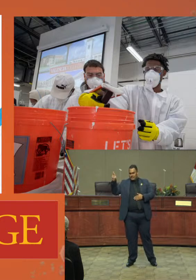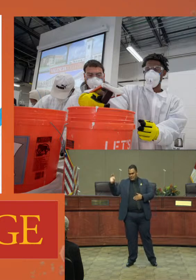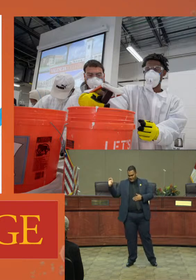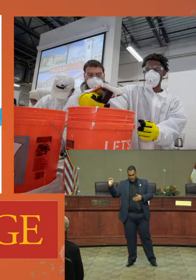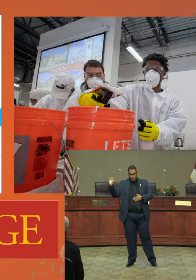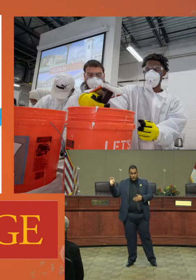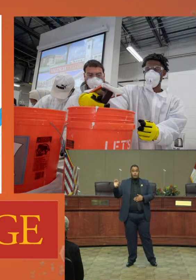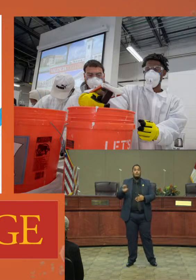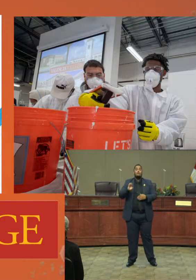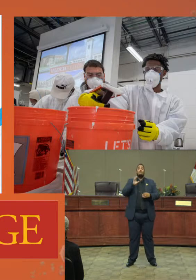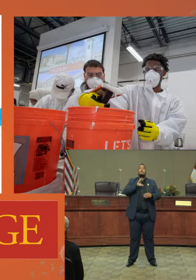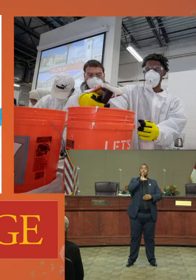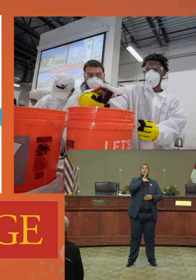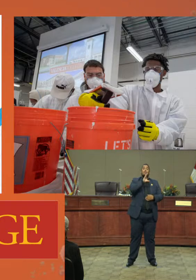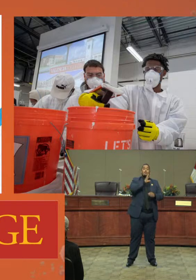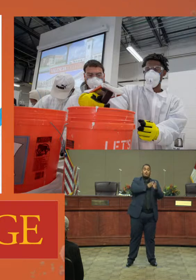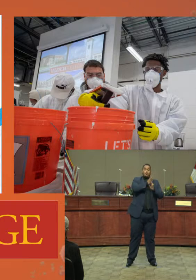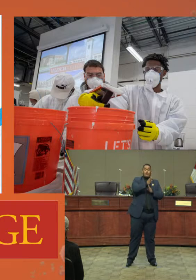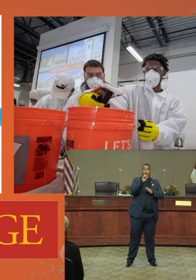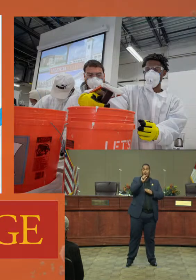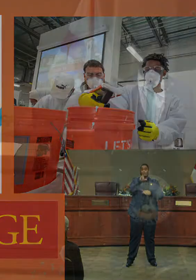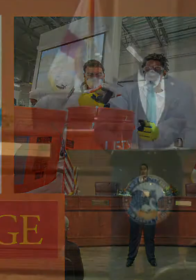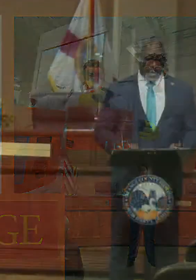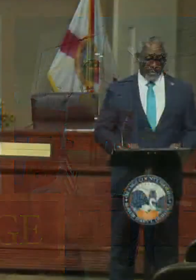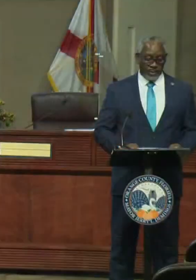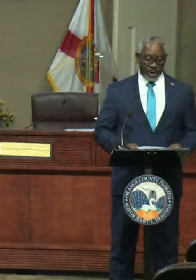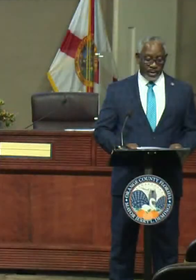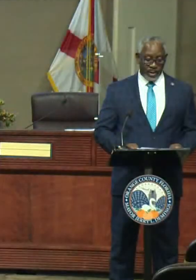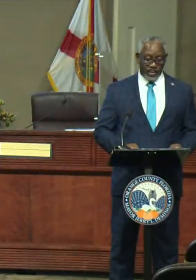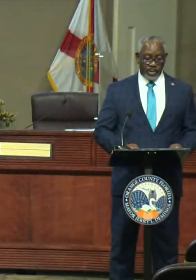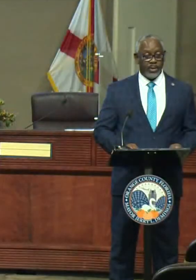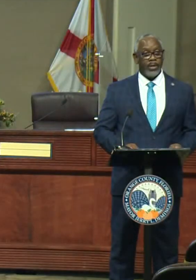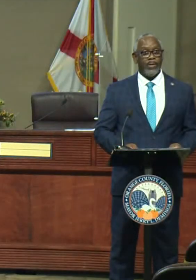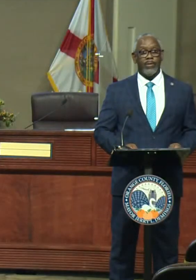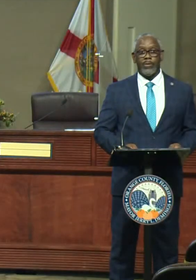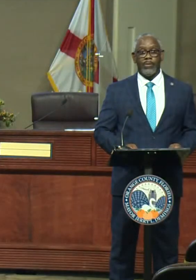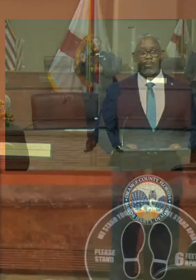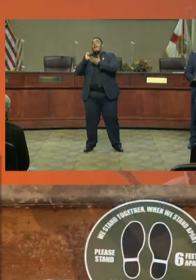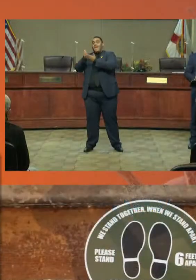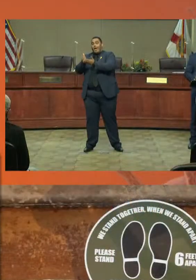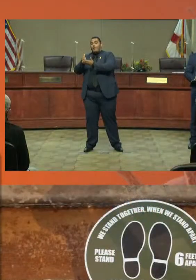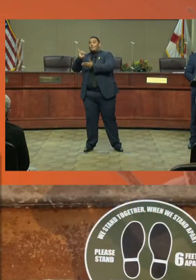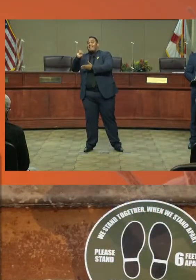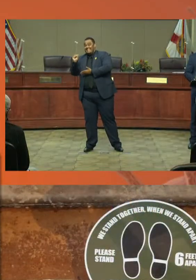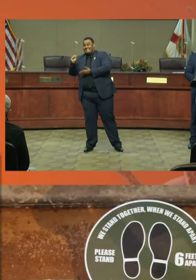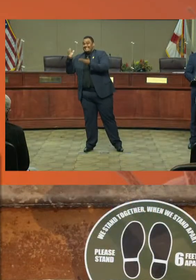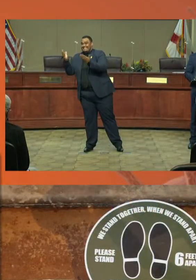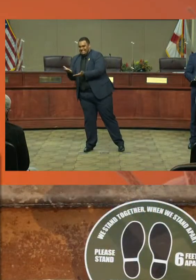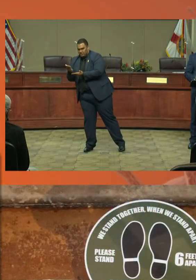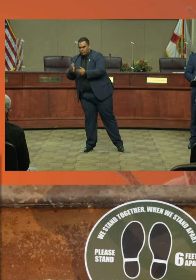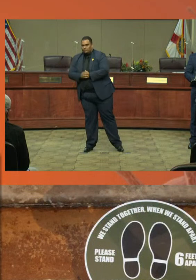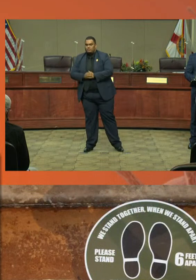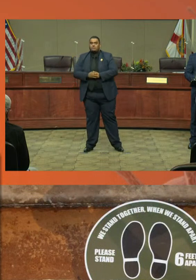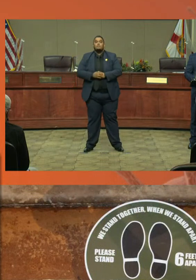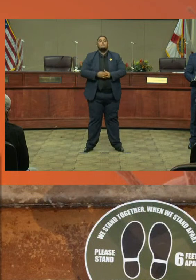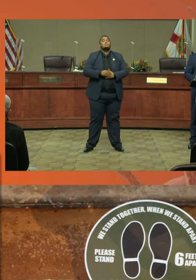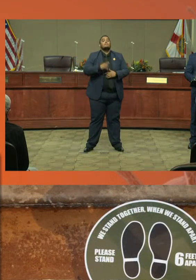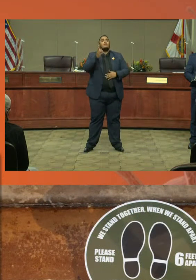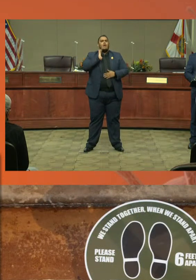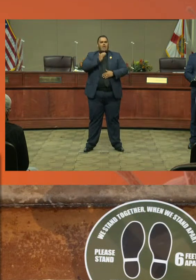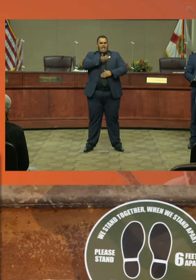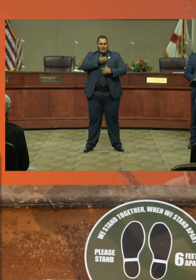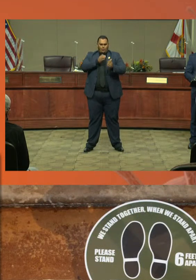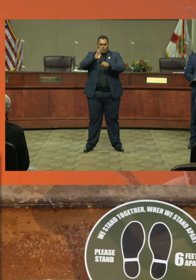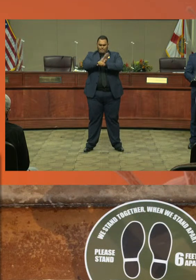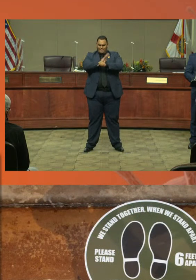CareerSourceCentralFlorida.com. Help is here. Our strike teams continue to function within our community. We continue to get